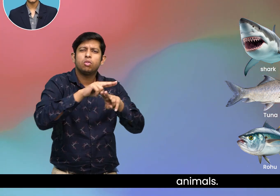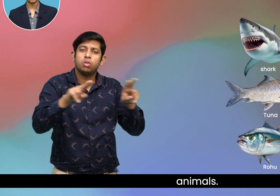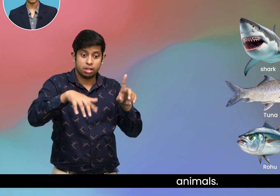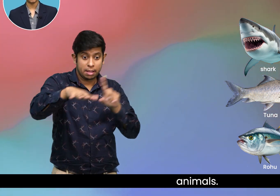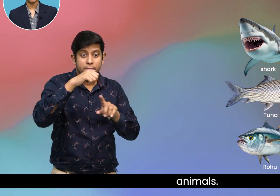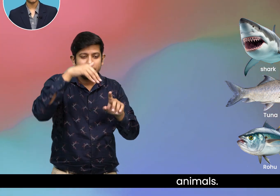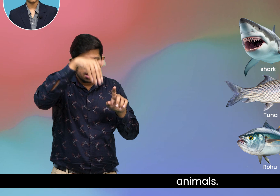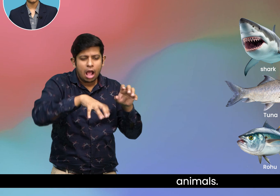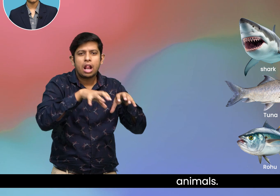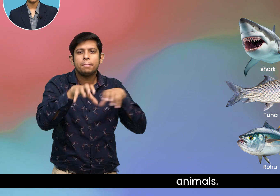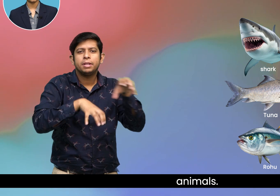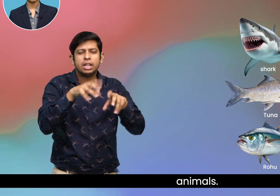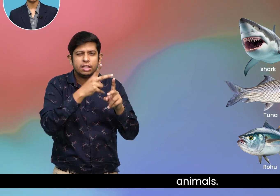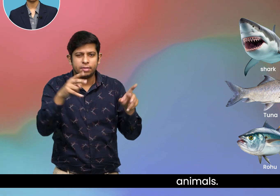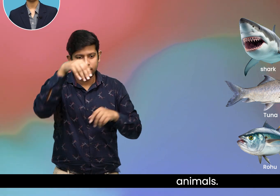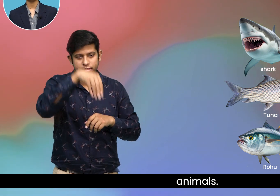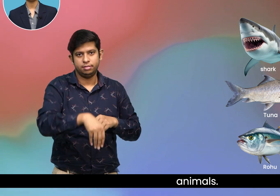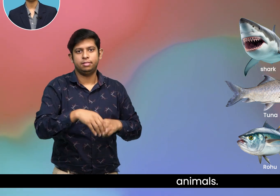animals.